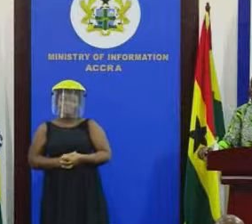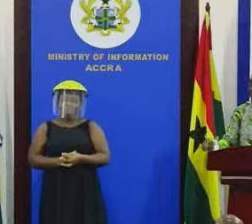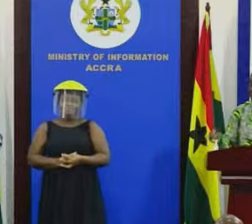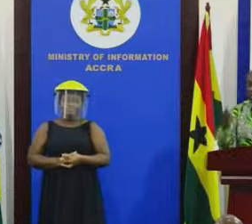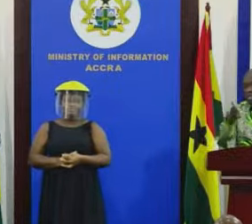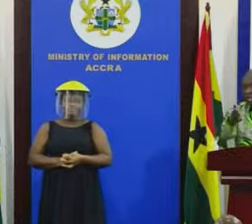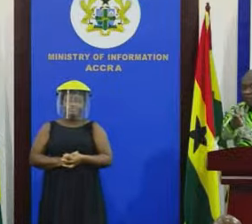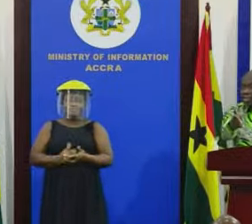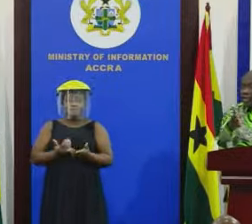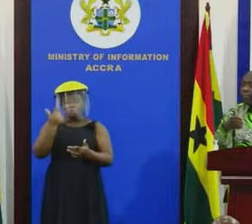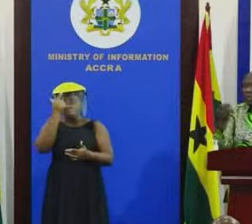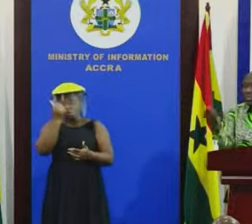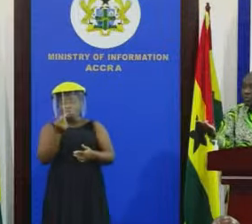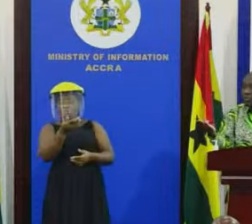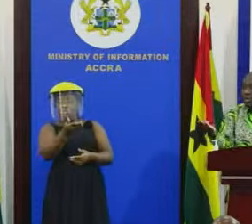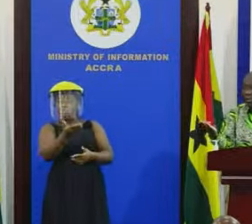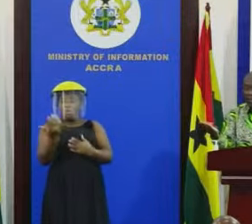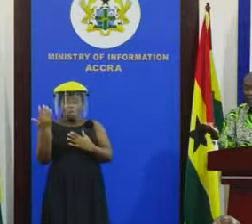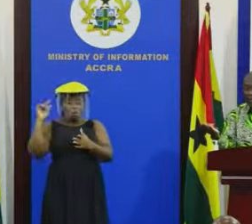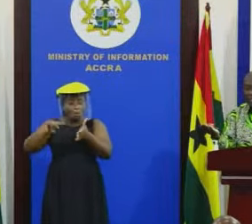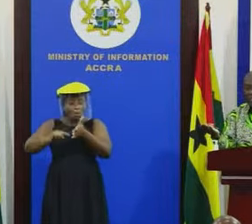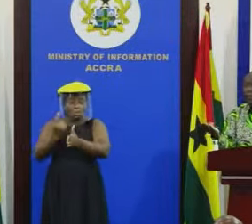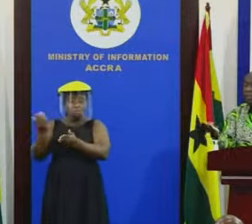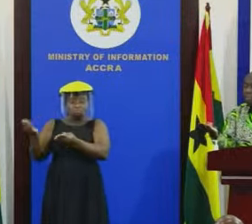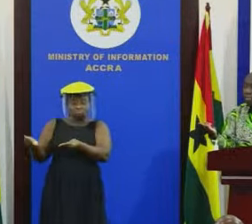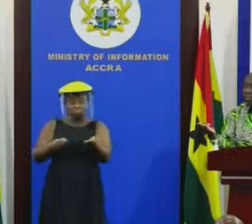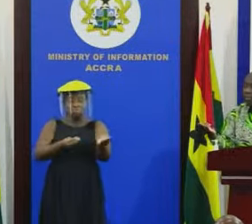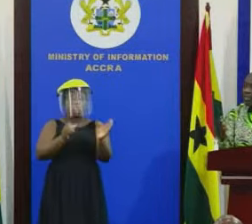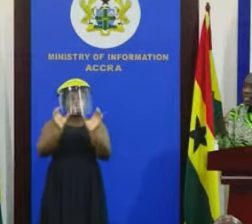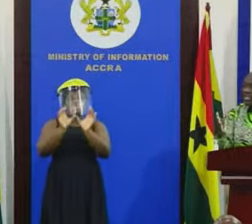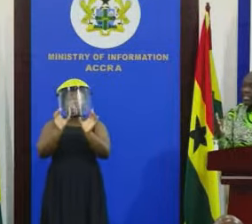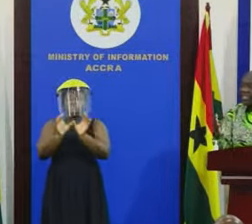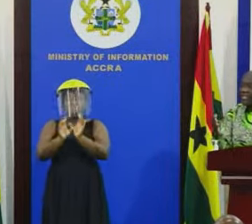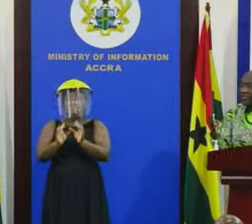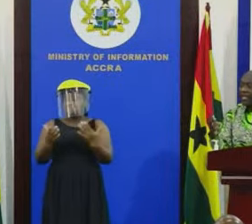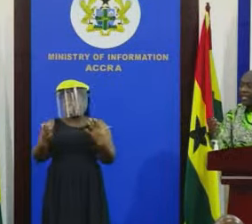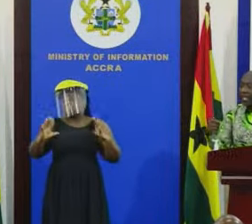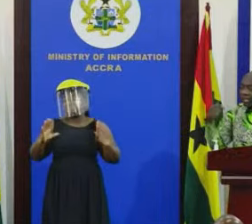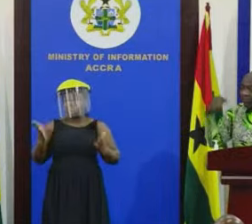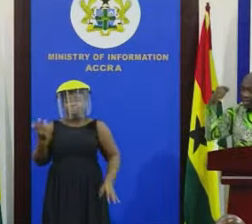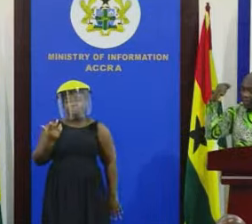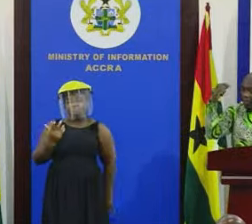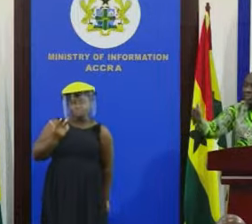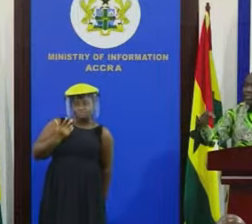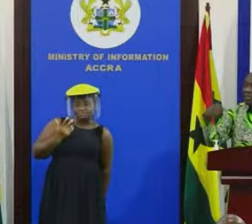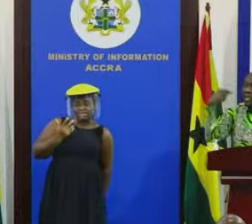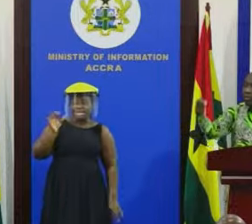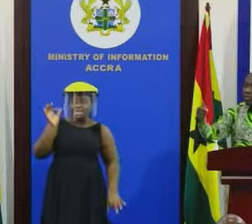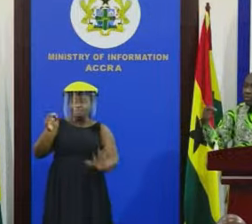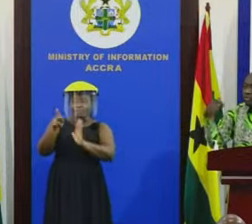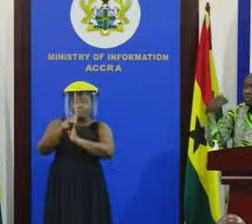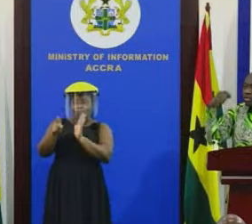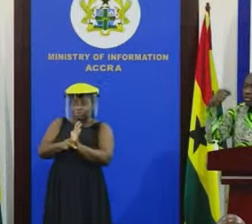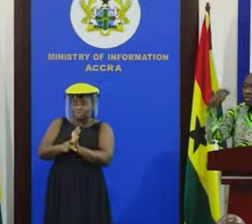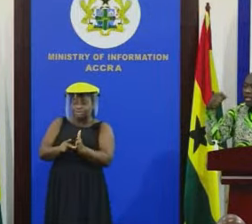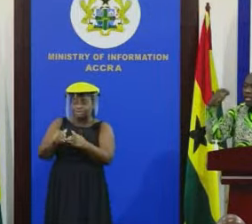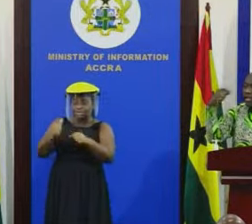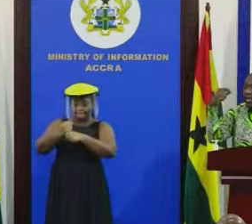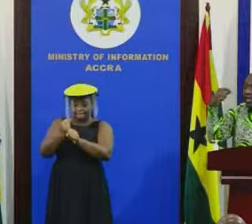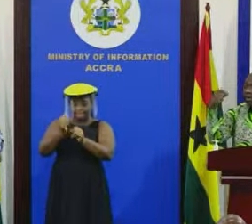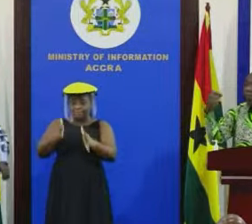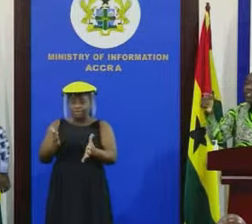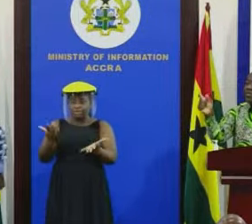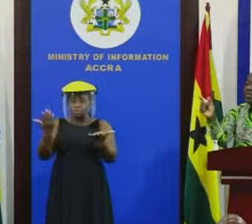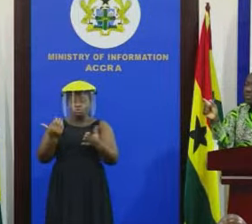implementation. Because for them, once you provide the prima facie evidence, they are satisfied. if the policymaker wants to